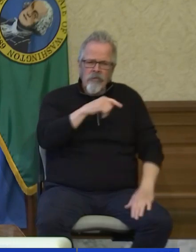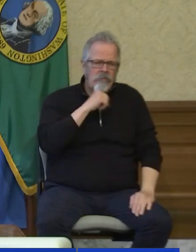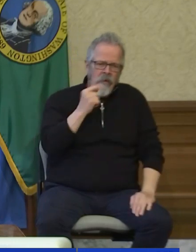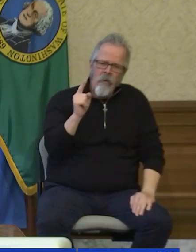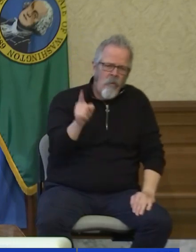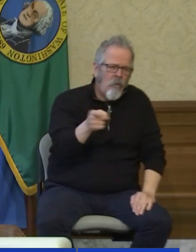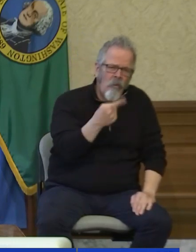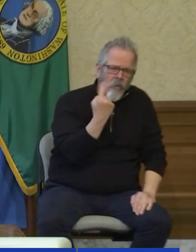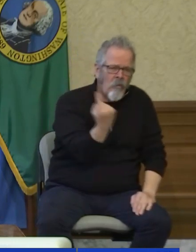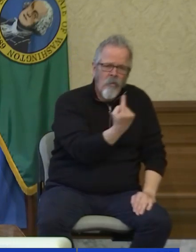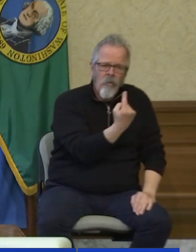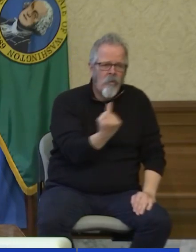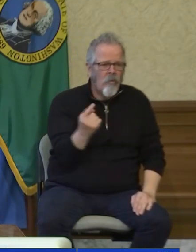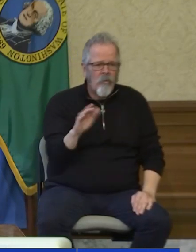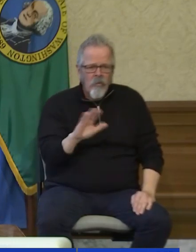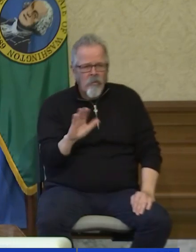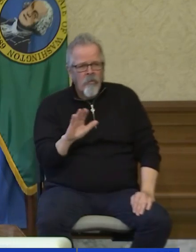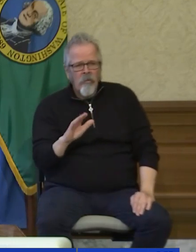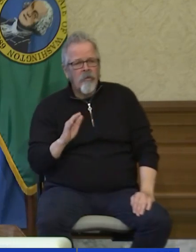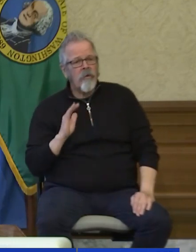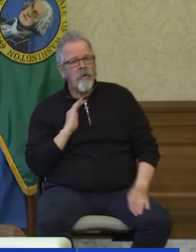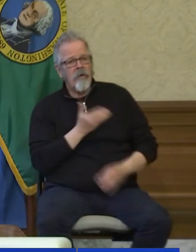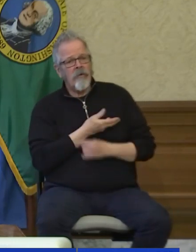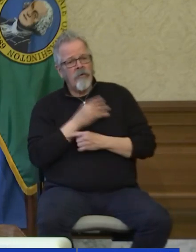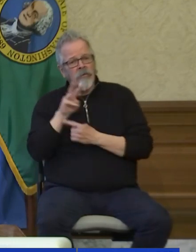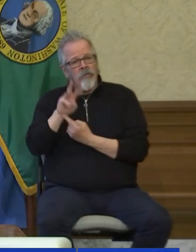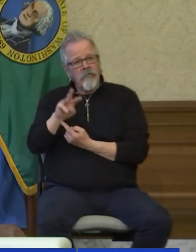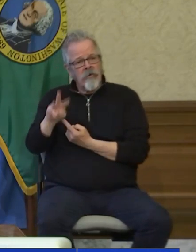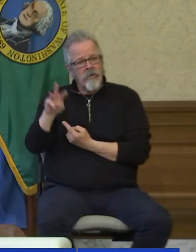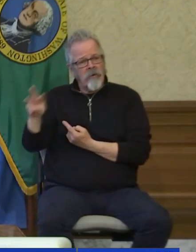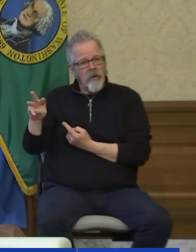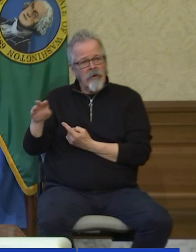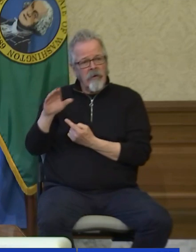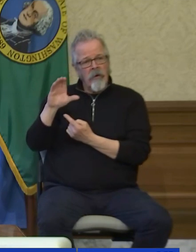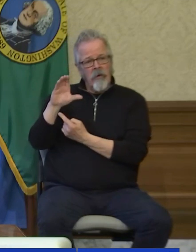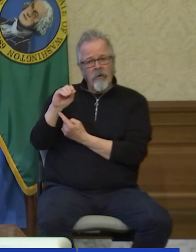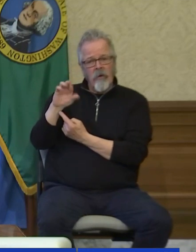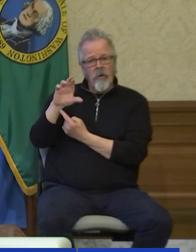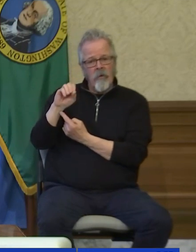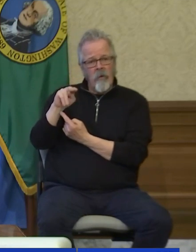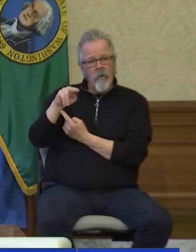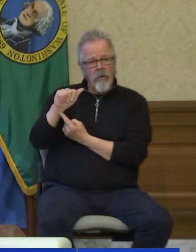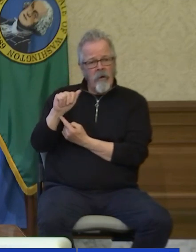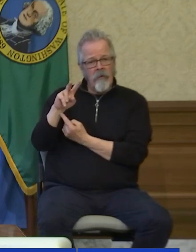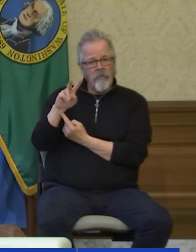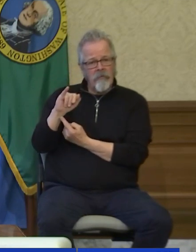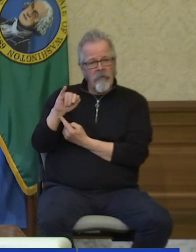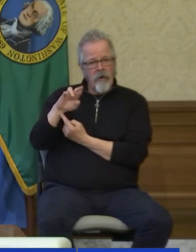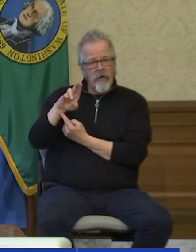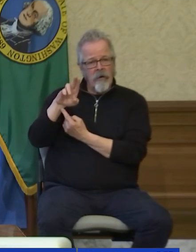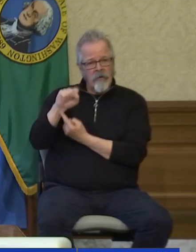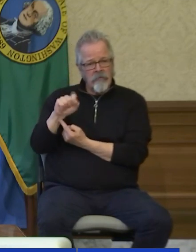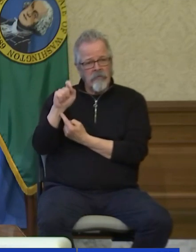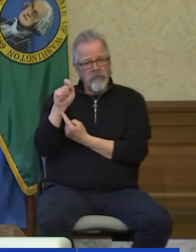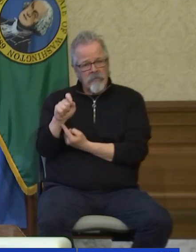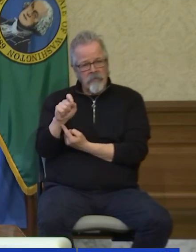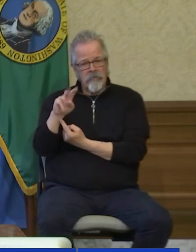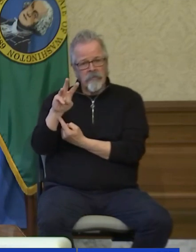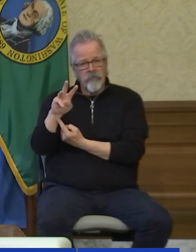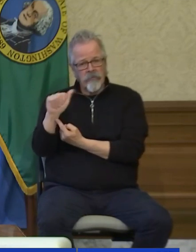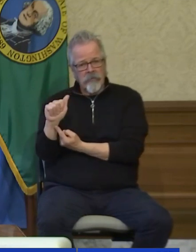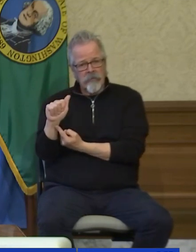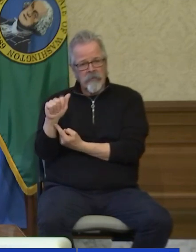Go to coronavirus.wa.gov. There's a way to seek some help if you're having some challenges bearing up under